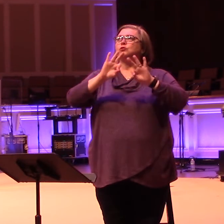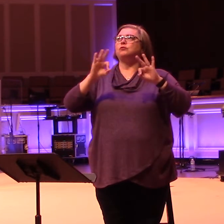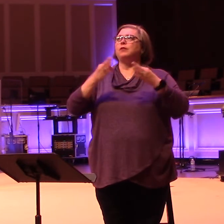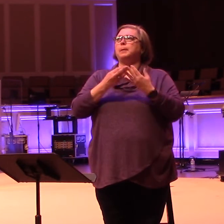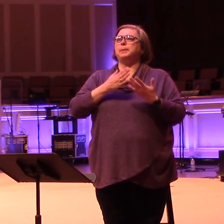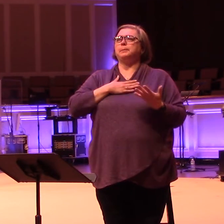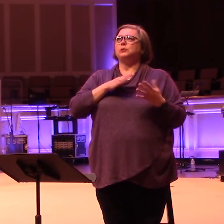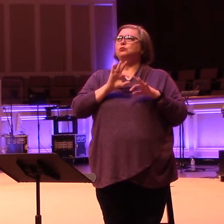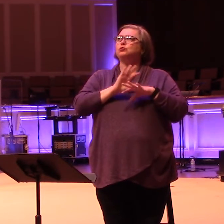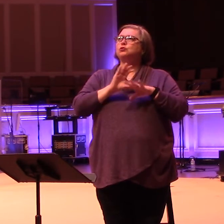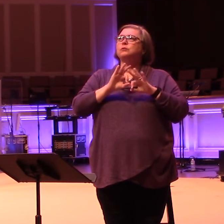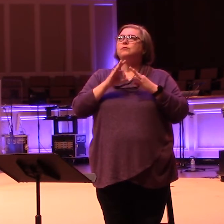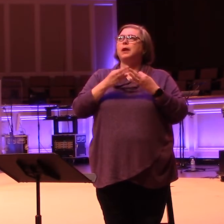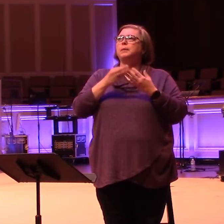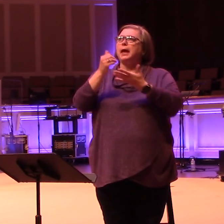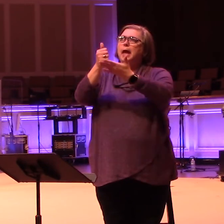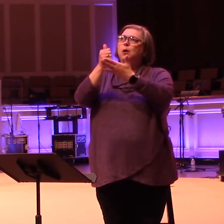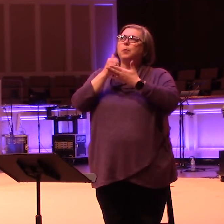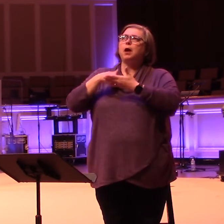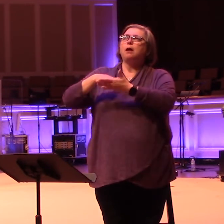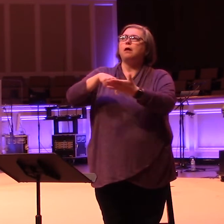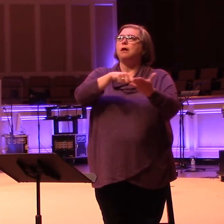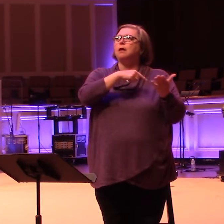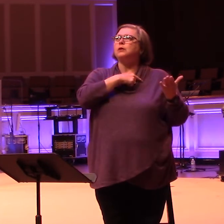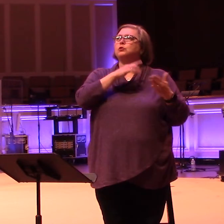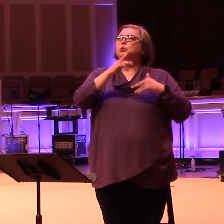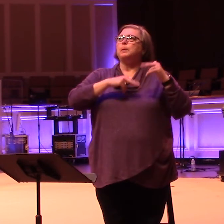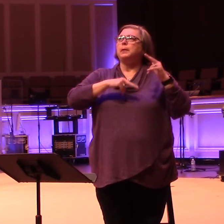help us to build a household of faith.